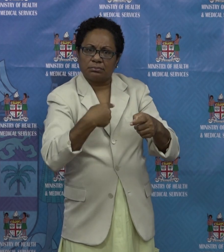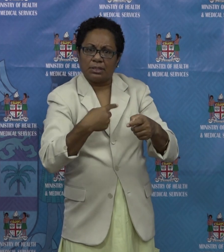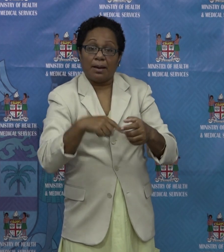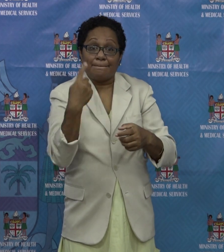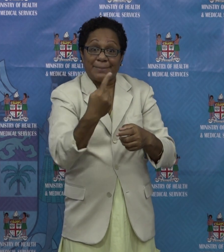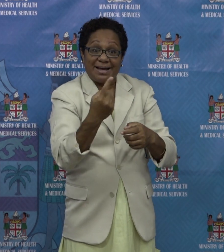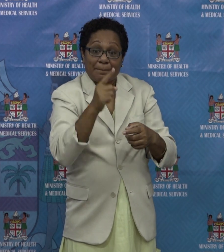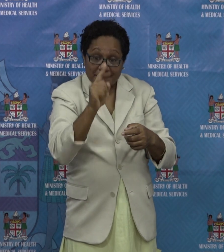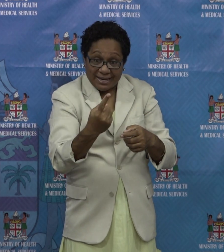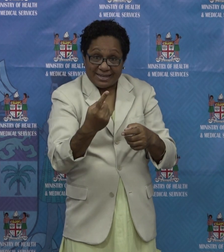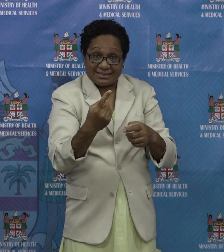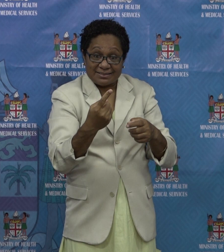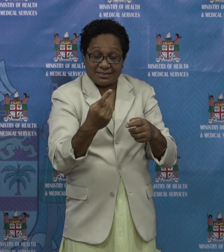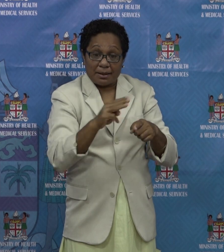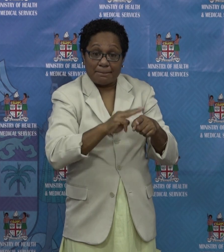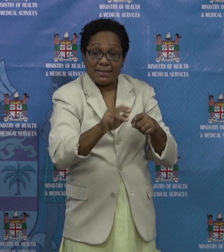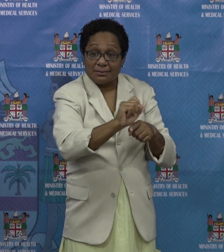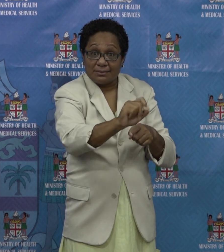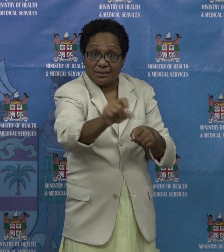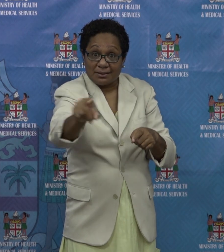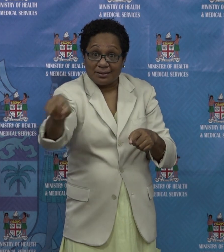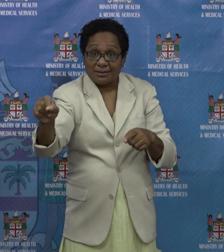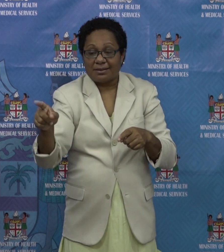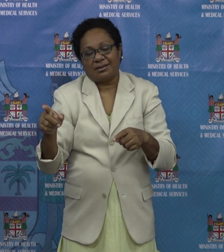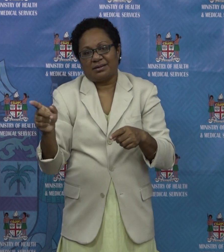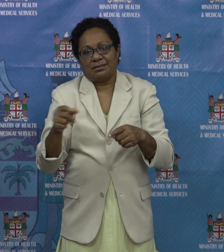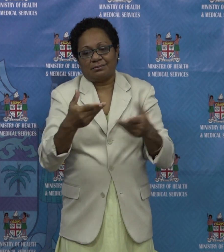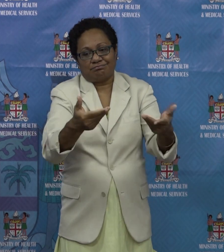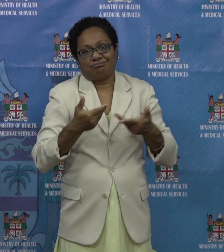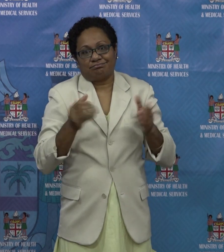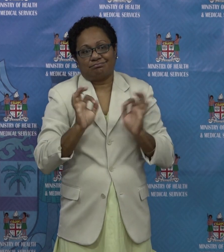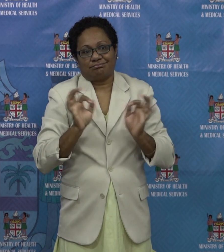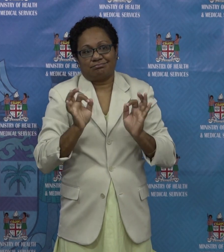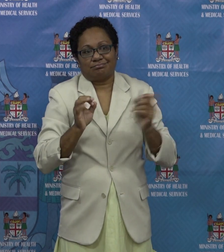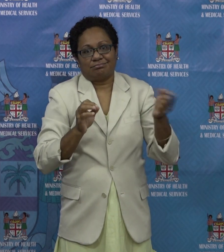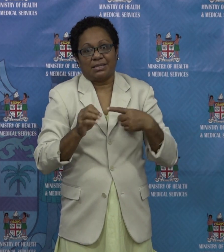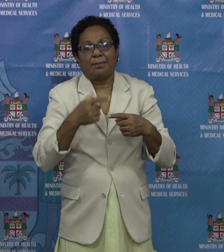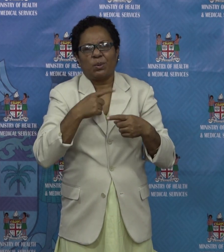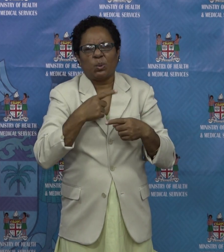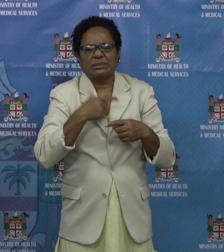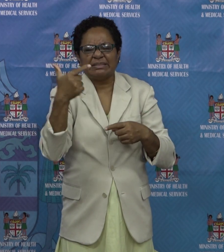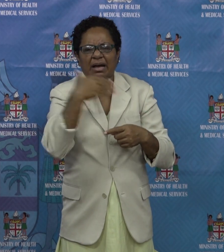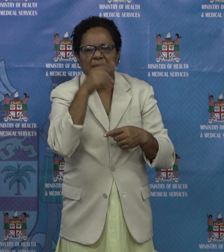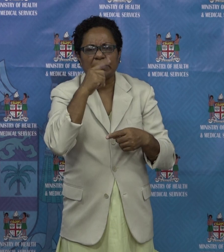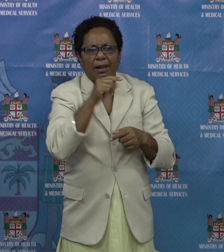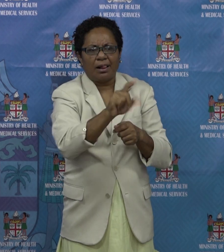actual contacts, I did not get copies of each and every one, because that was about close to about 700.